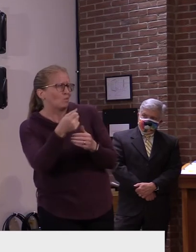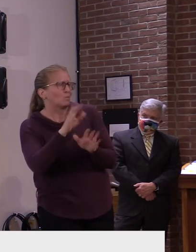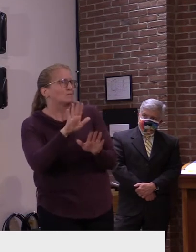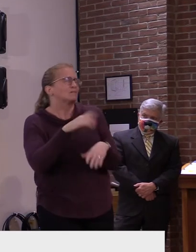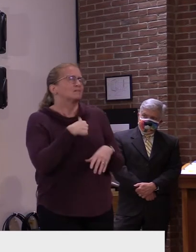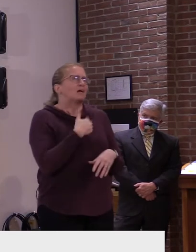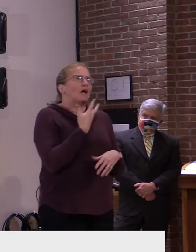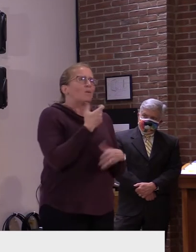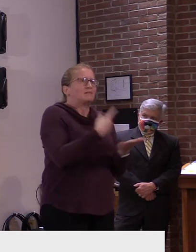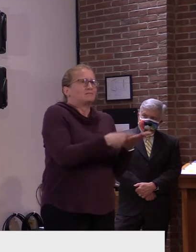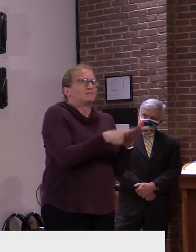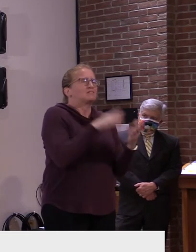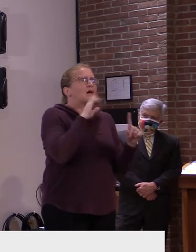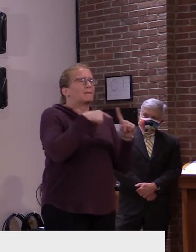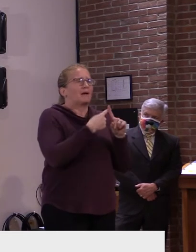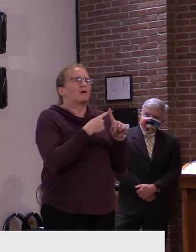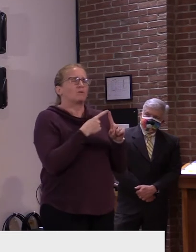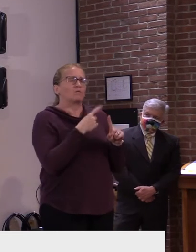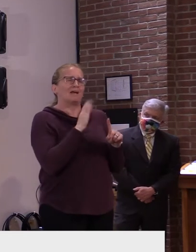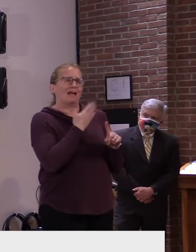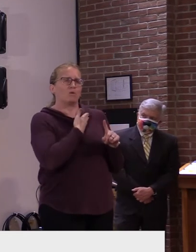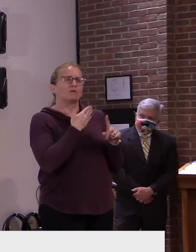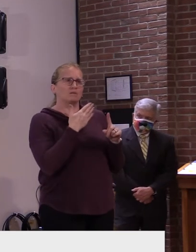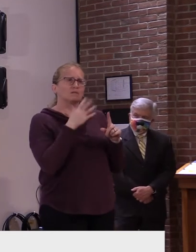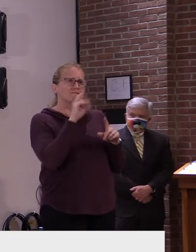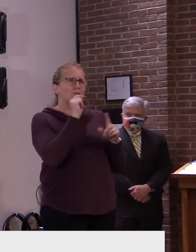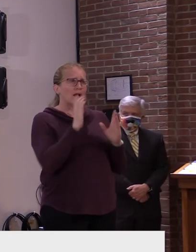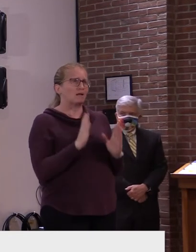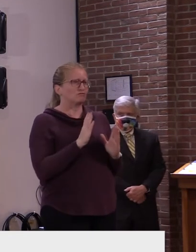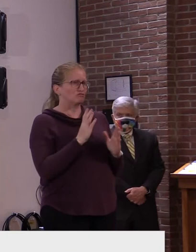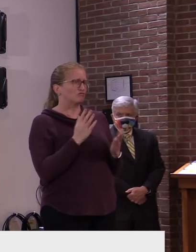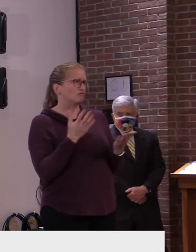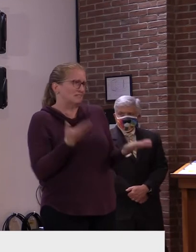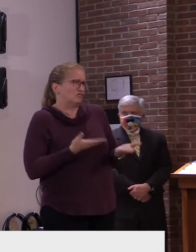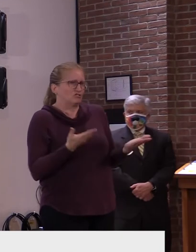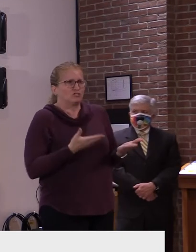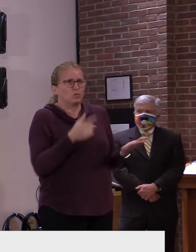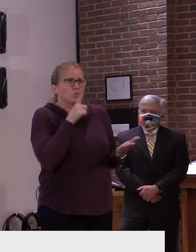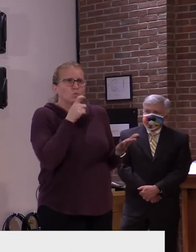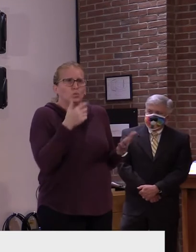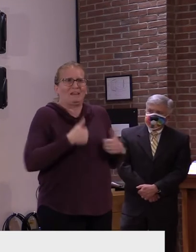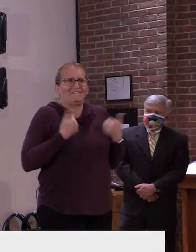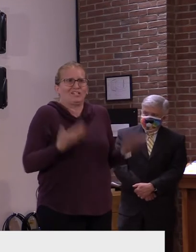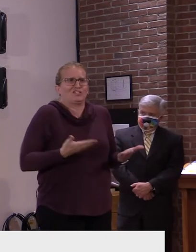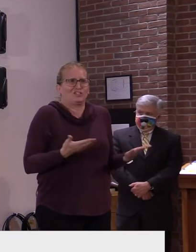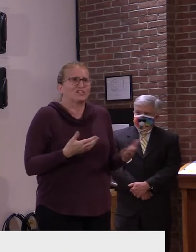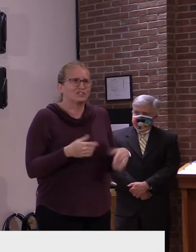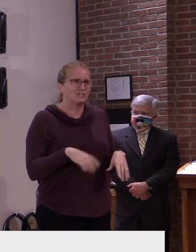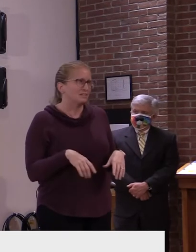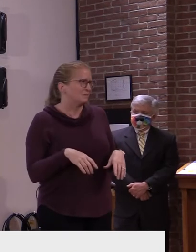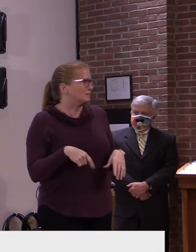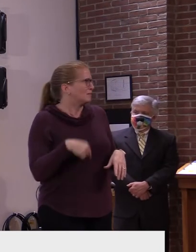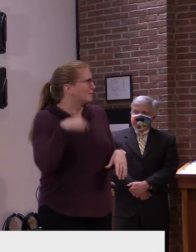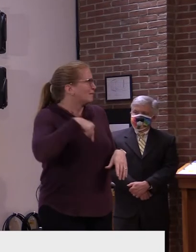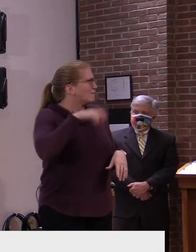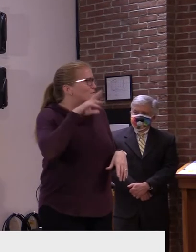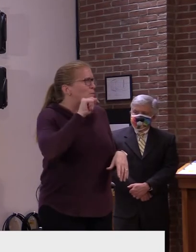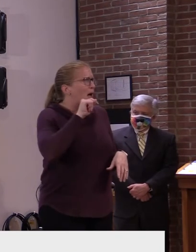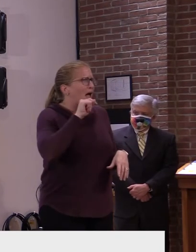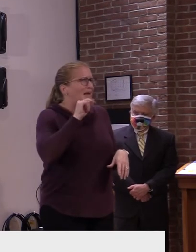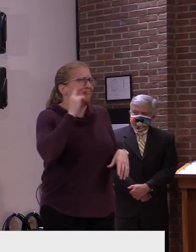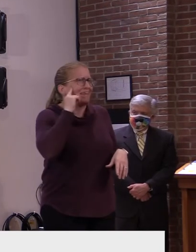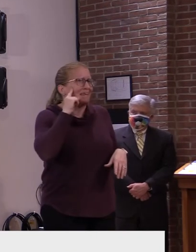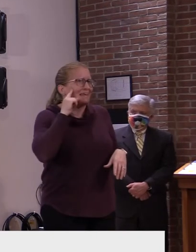talk a little bit about our demographics um because that does come into play or one of were the second i believe